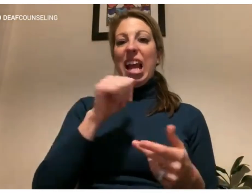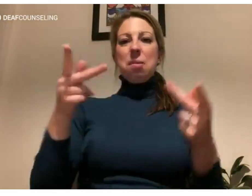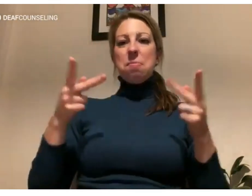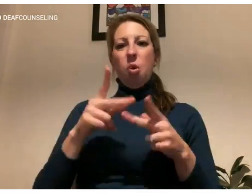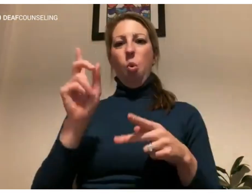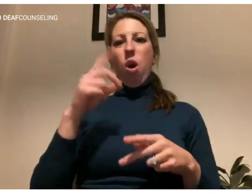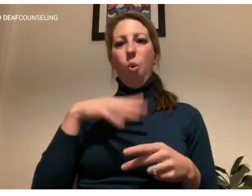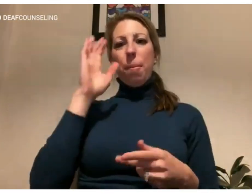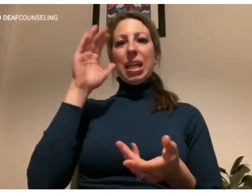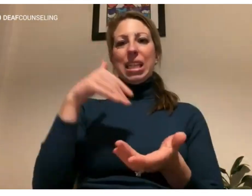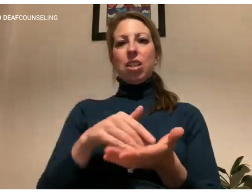me,